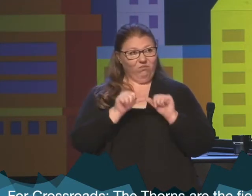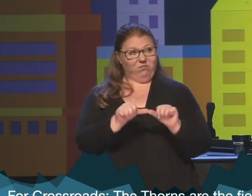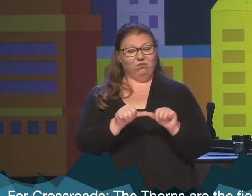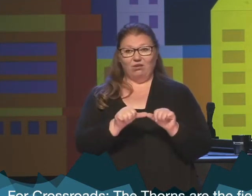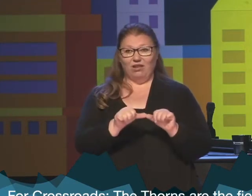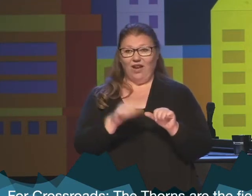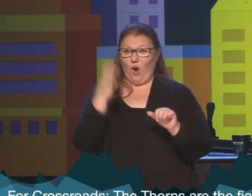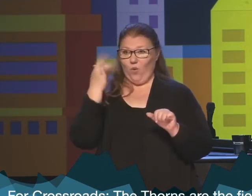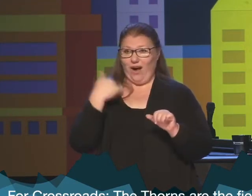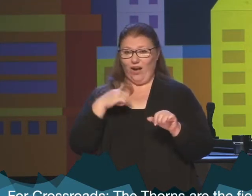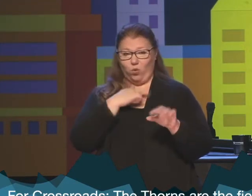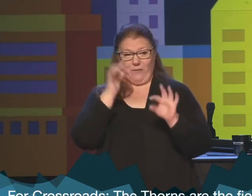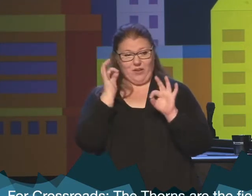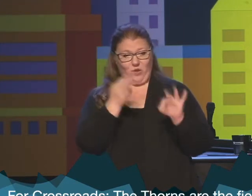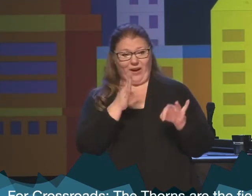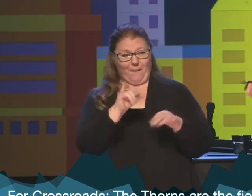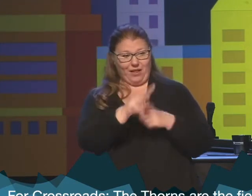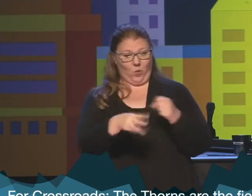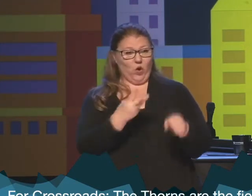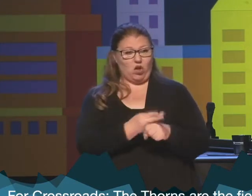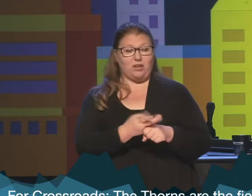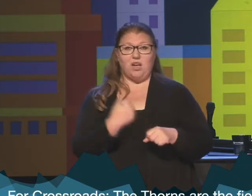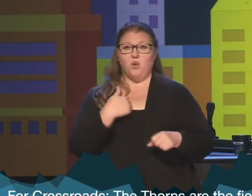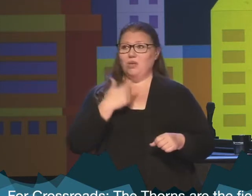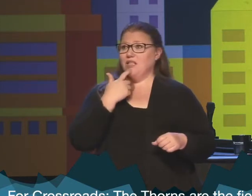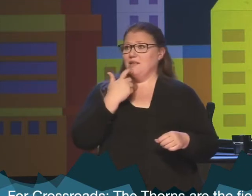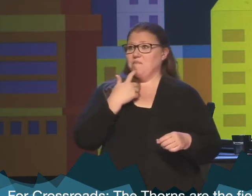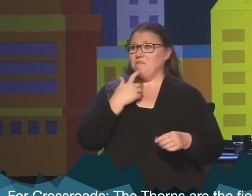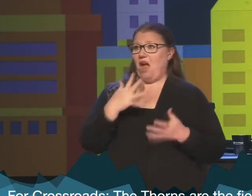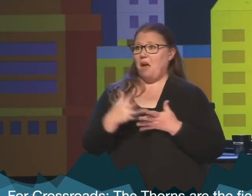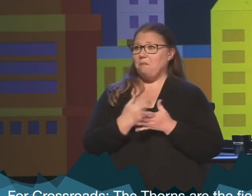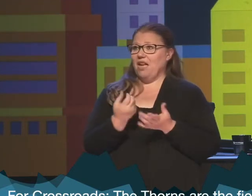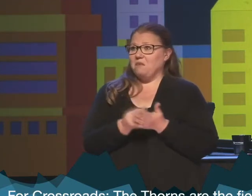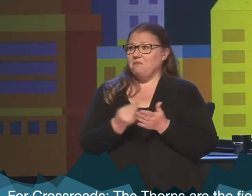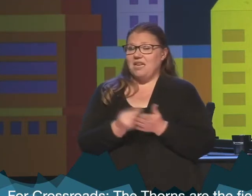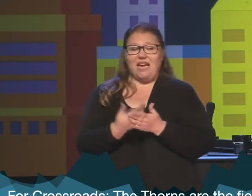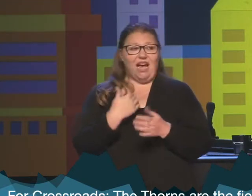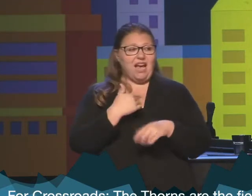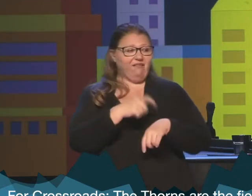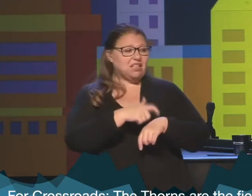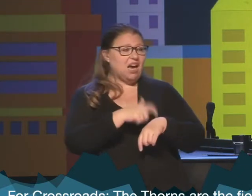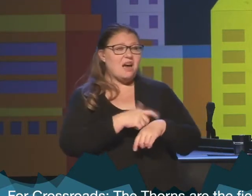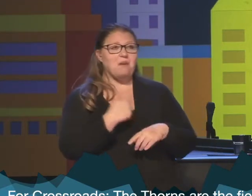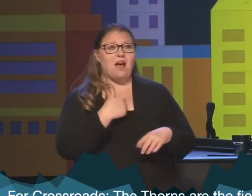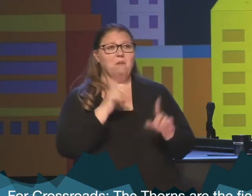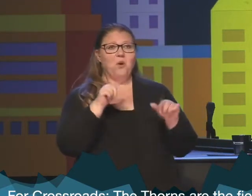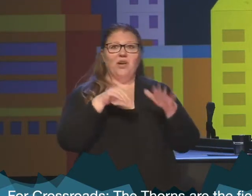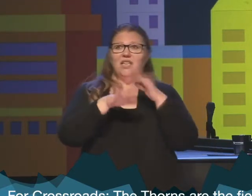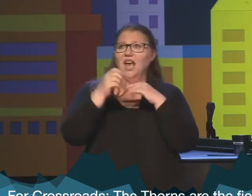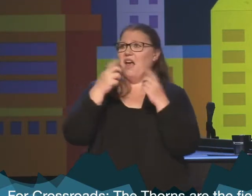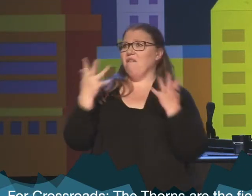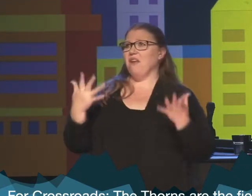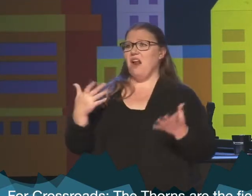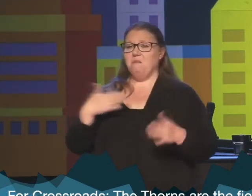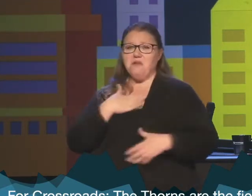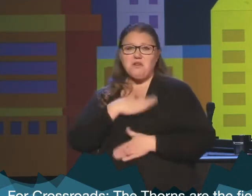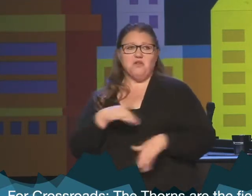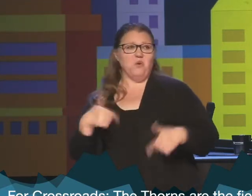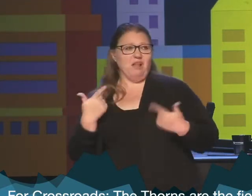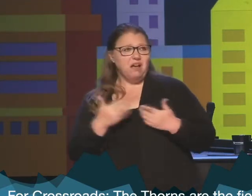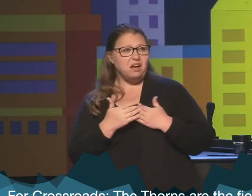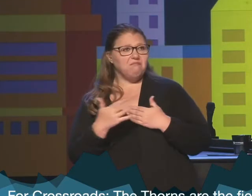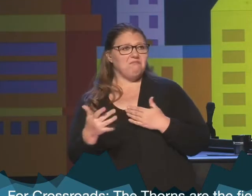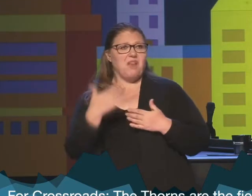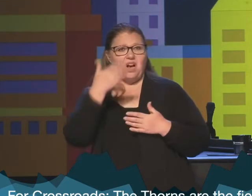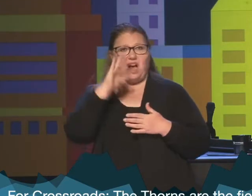because we've been distracted by the world. And we just go, well, I made this much money. I have this much time. I'm going to heaven. I'm going to just enjoy life. God's going to